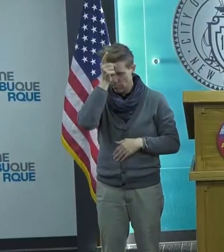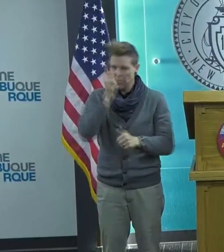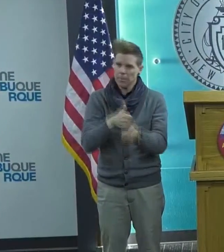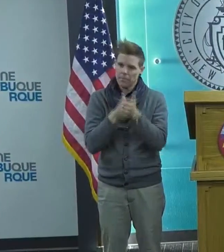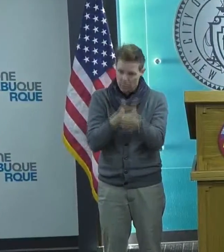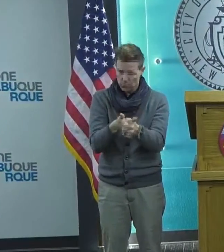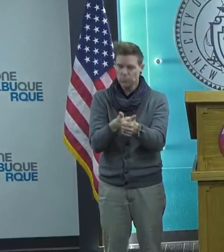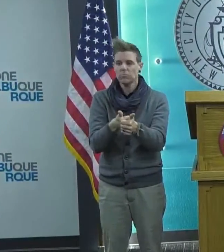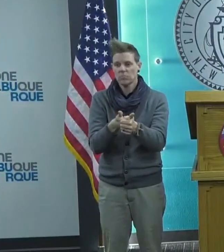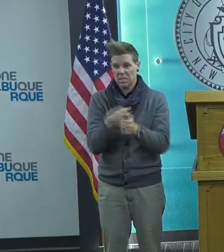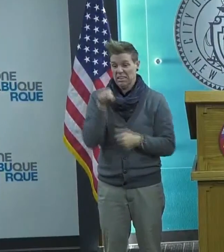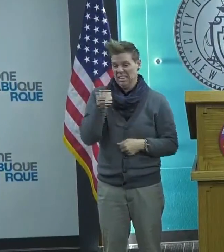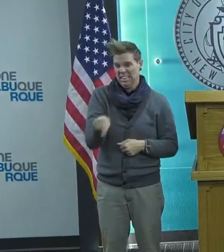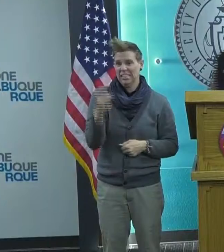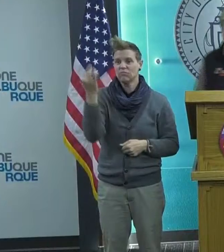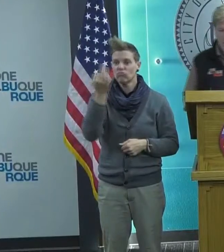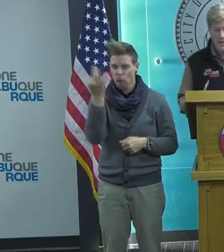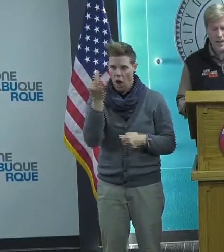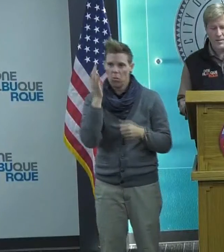weekend.